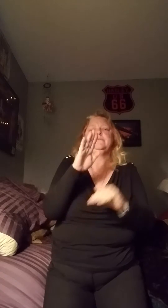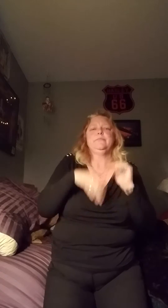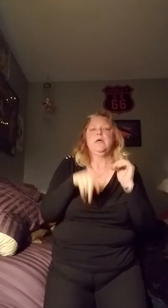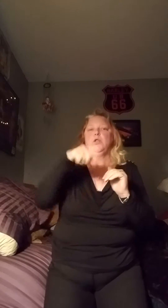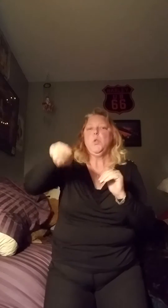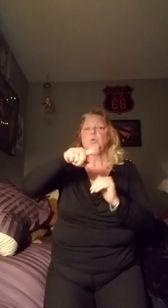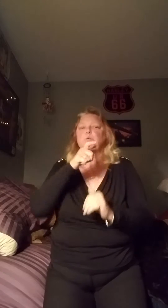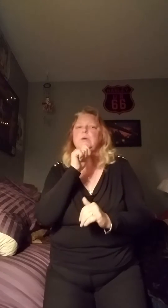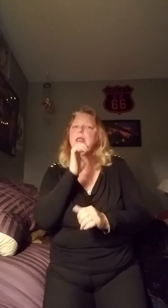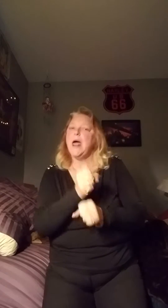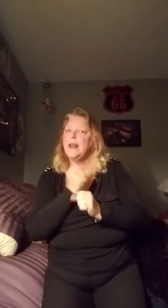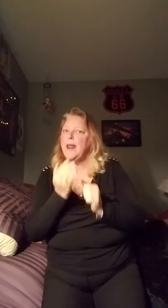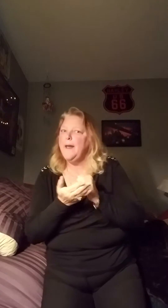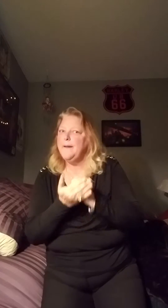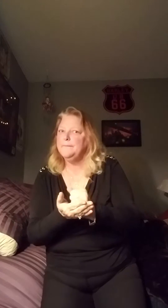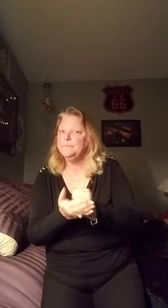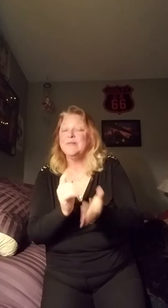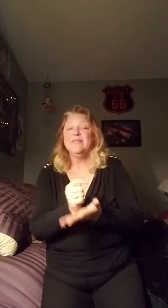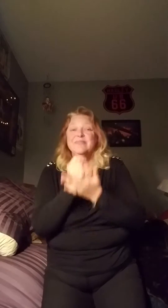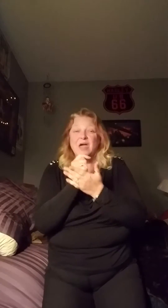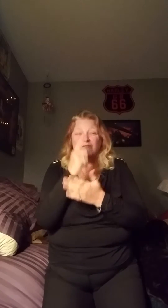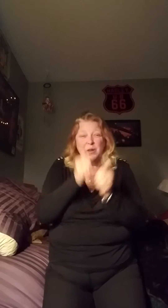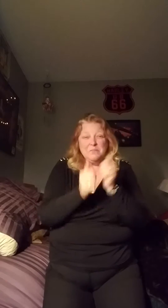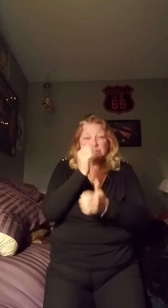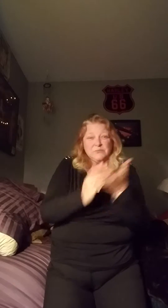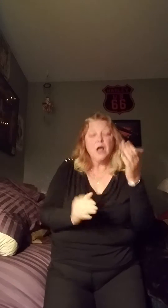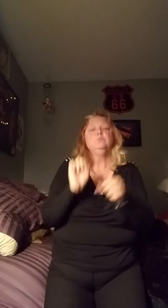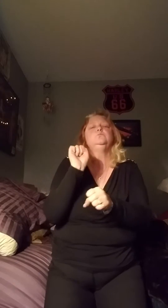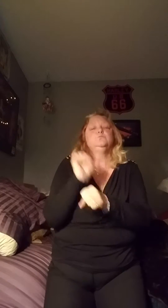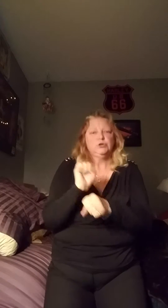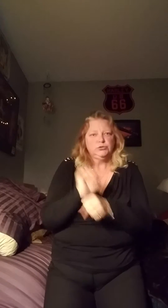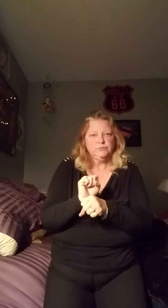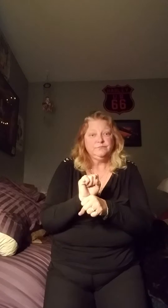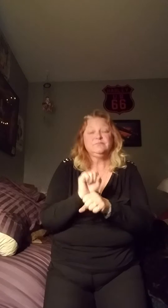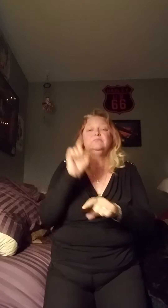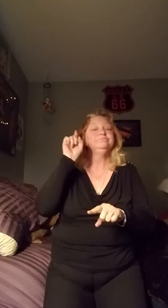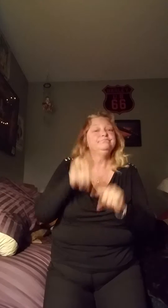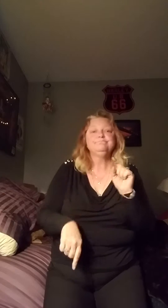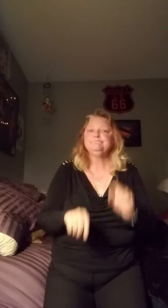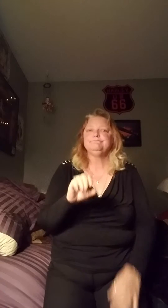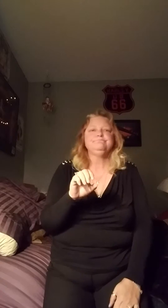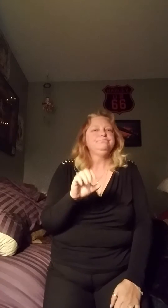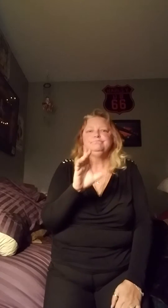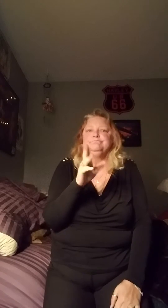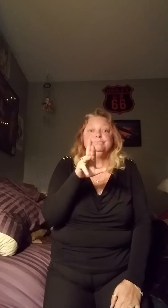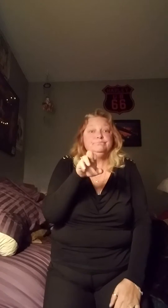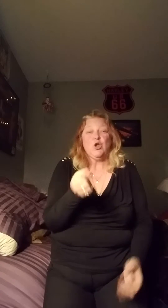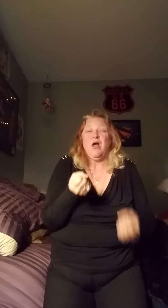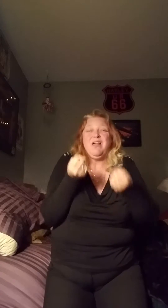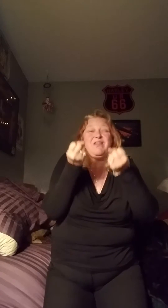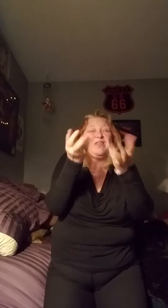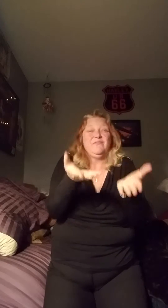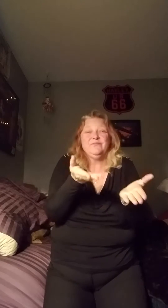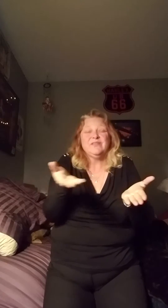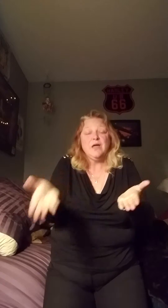help. Therapy, for the most part, works. We can't cure a lot of things, but we can often make them better.